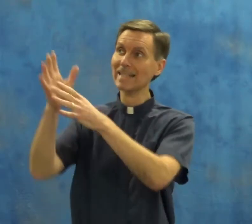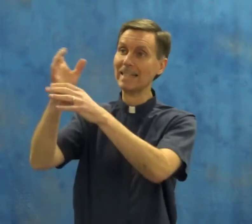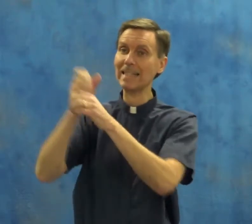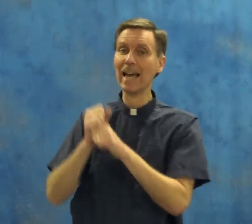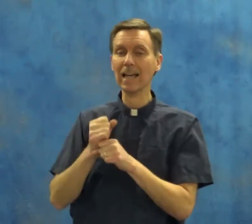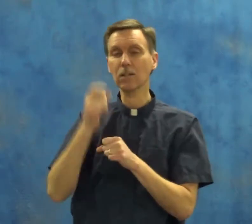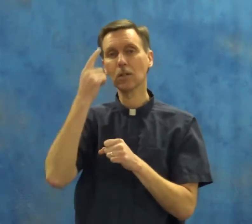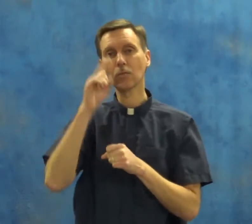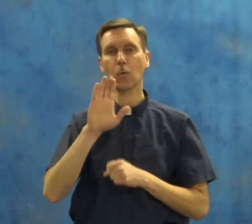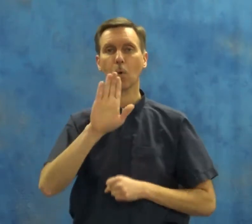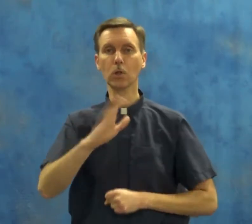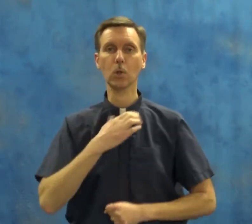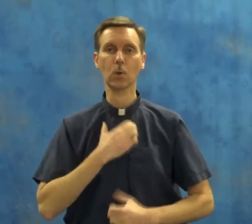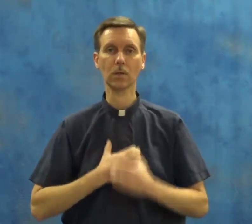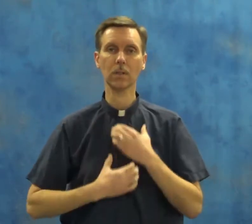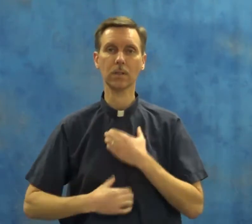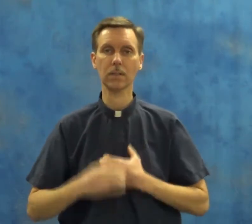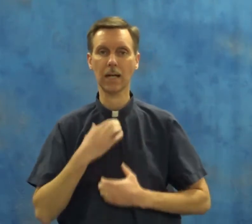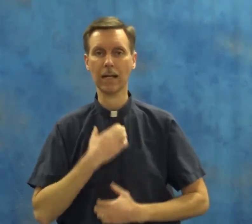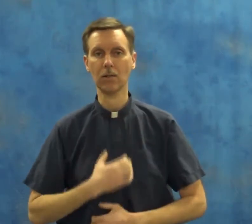and get for your desires.